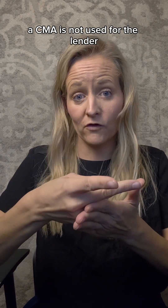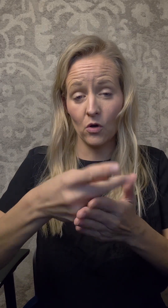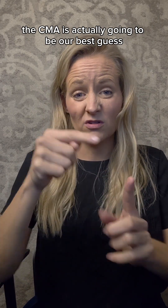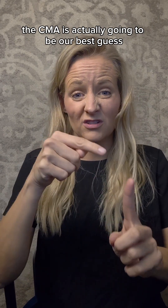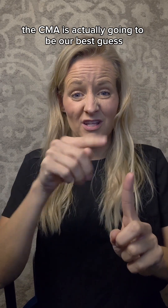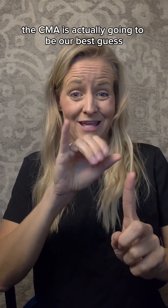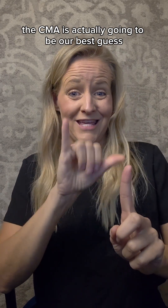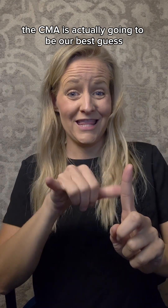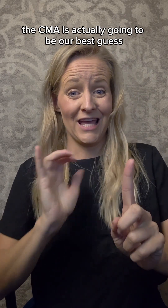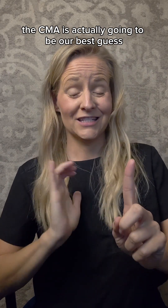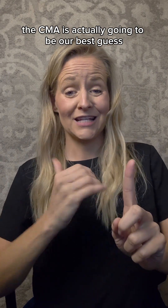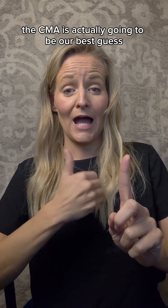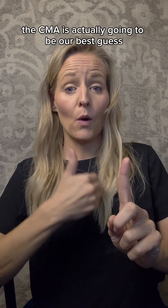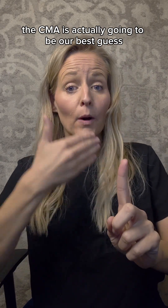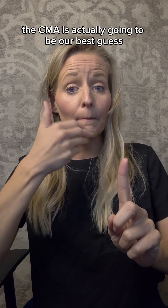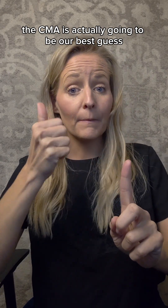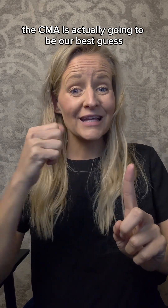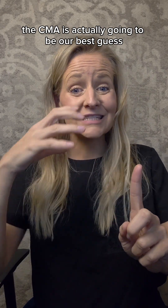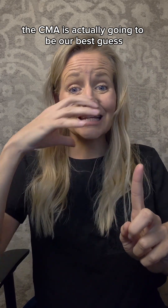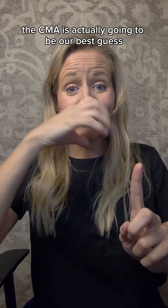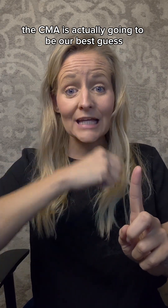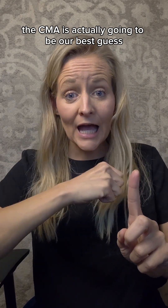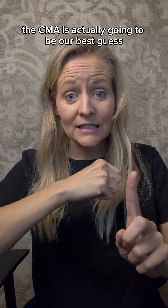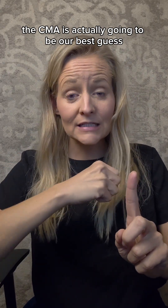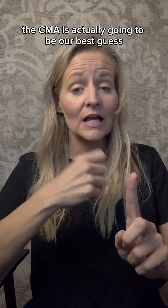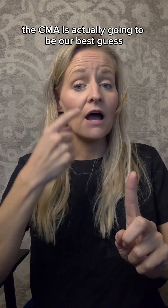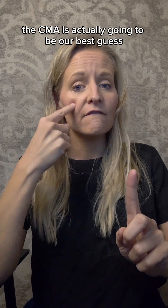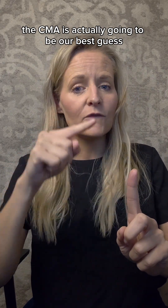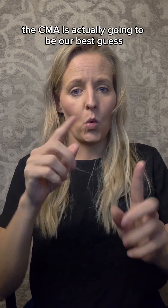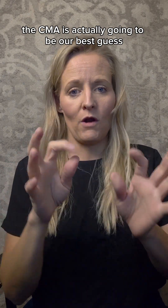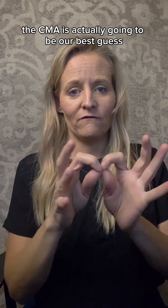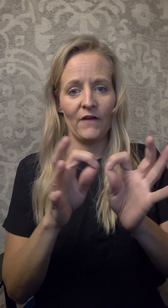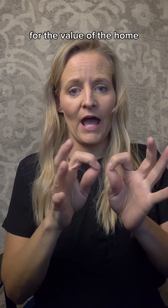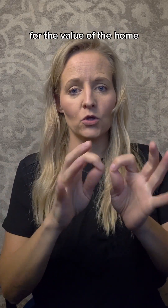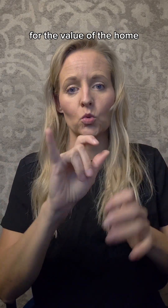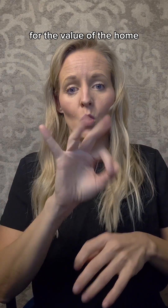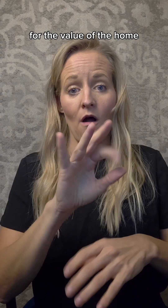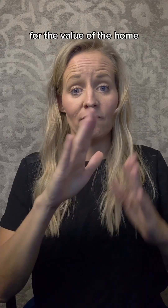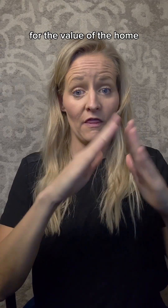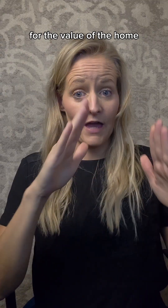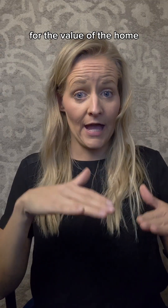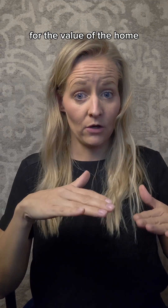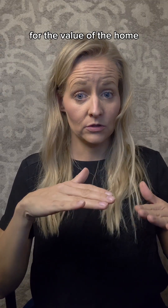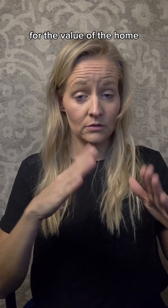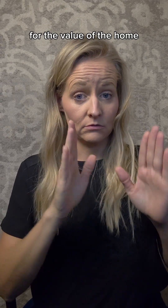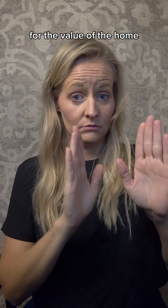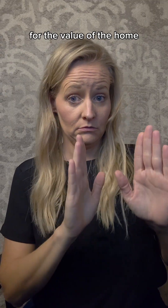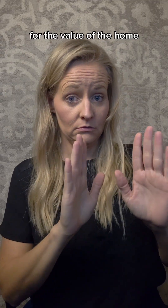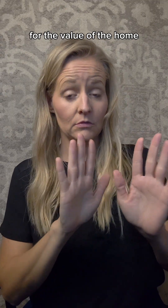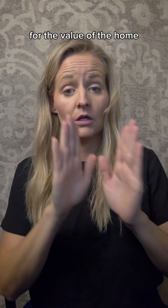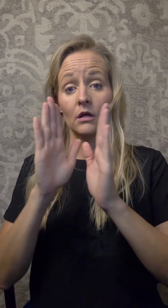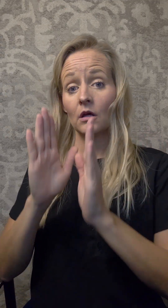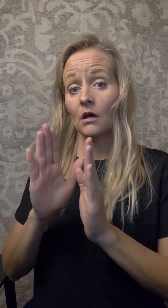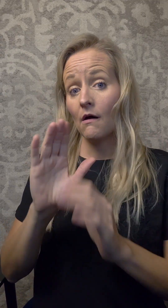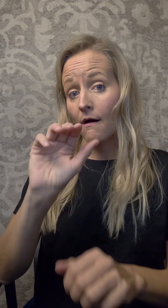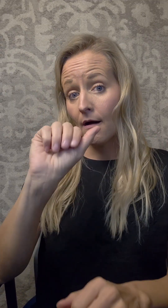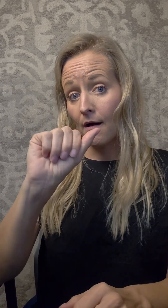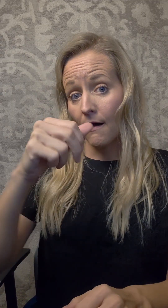The CMA is actually going to be our best guess for the value of the home.